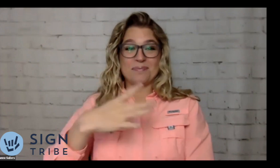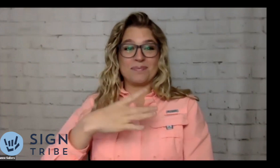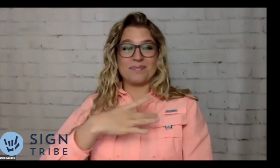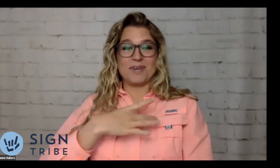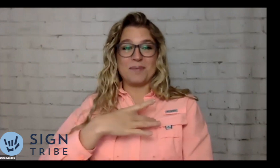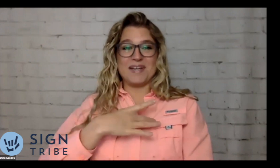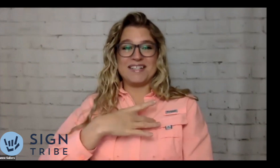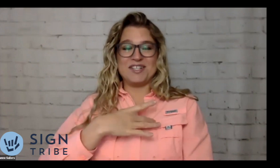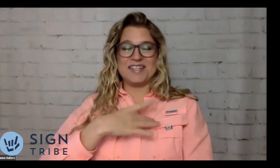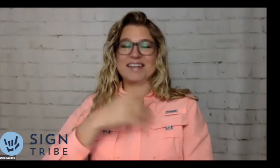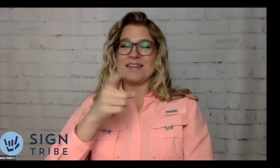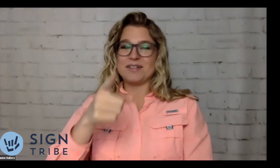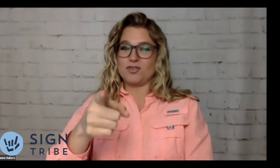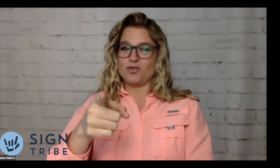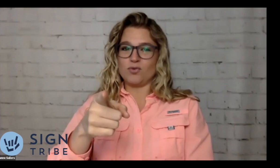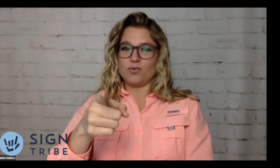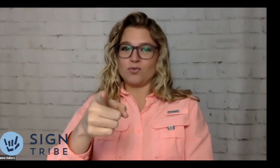All right, pay attention.